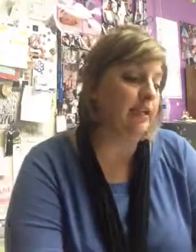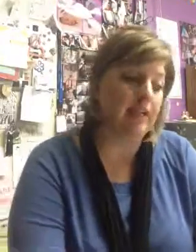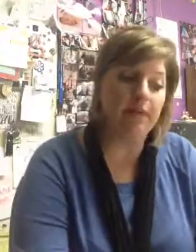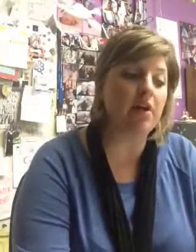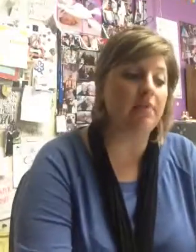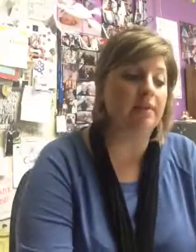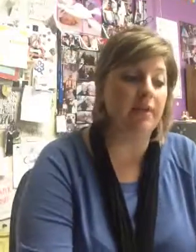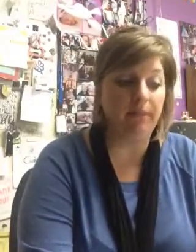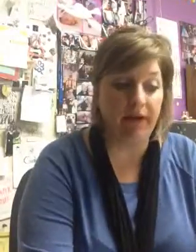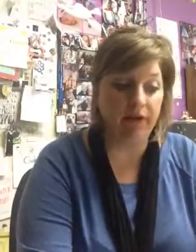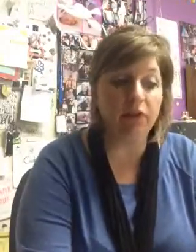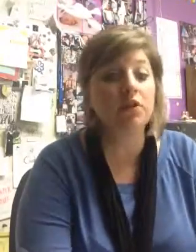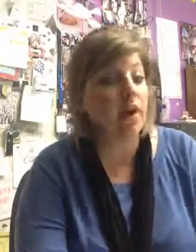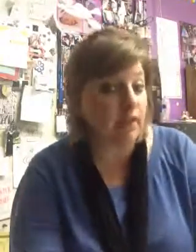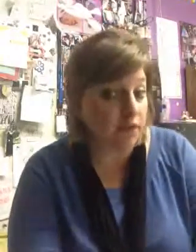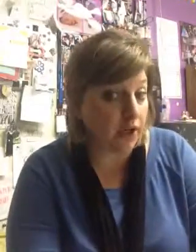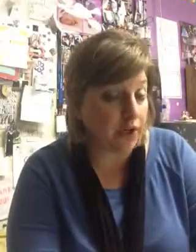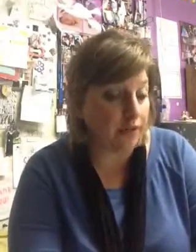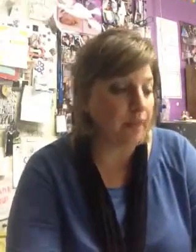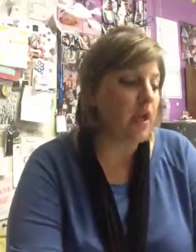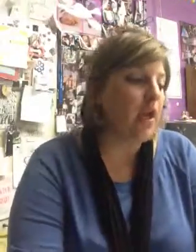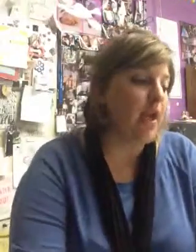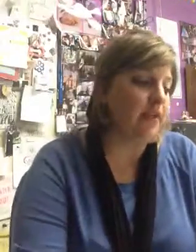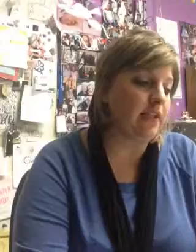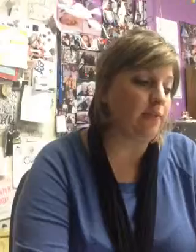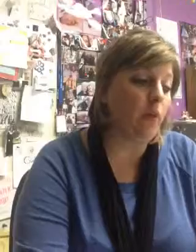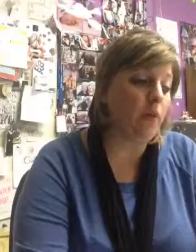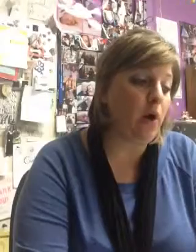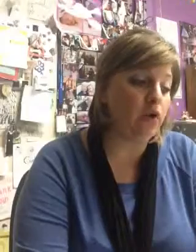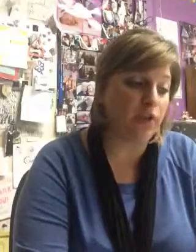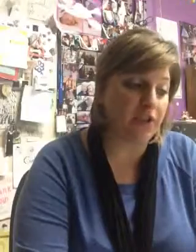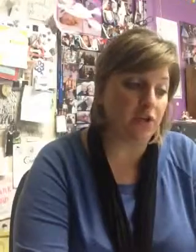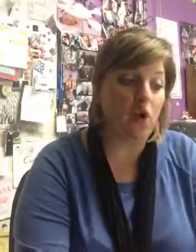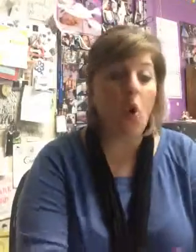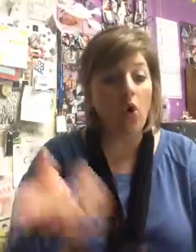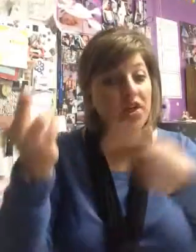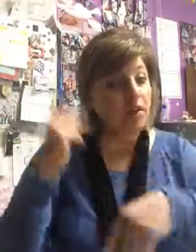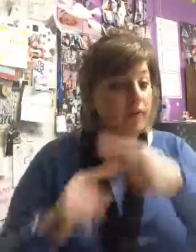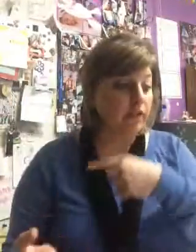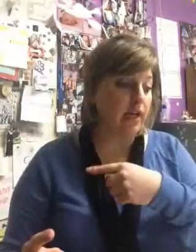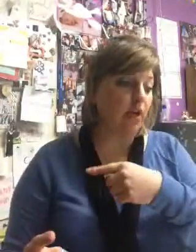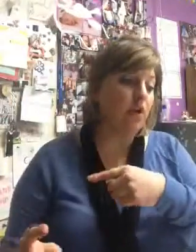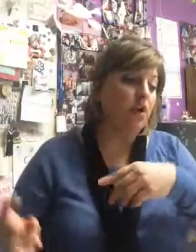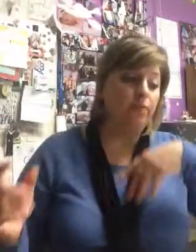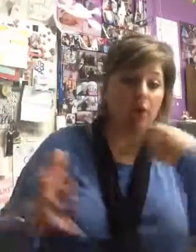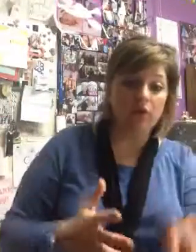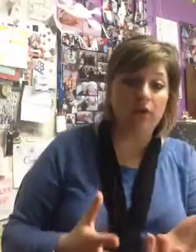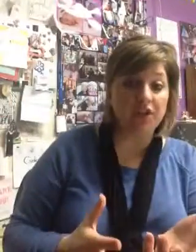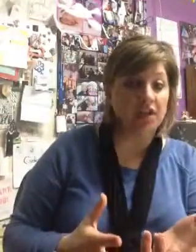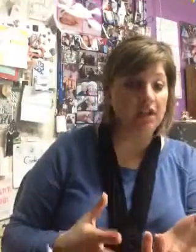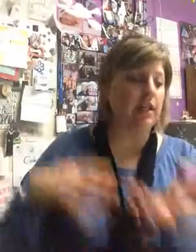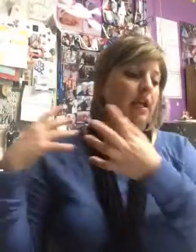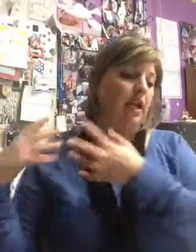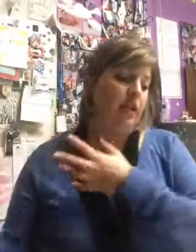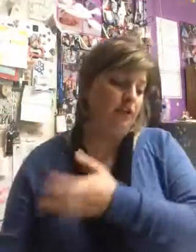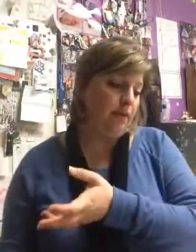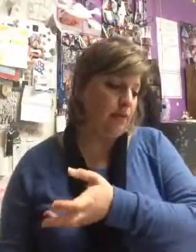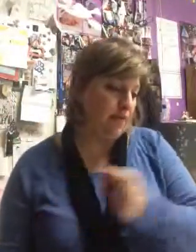name the topics being compared. Use contrastive structure. And then it says, pose a question. Or you're going to reverse that. You pose a question, and you name the topics